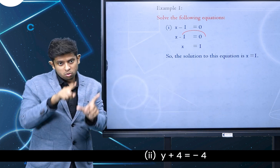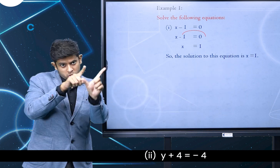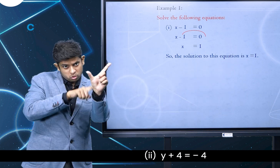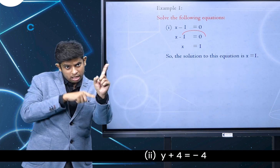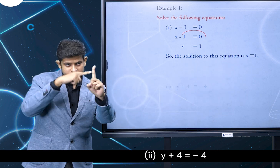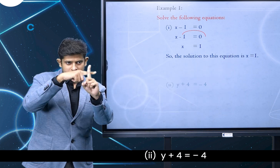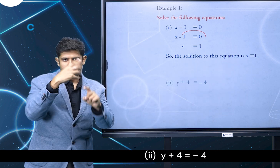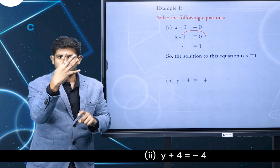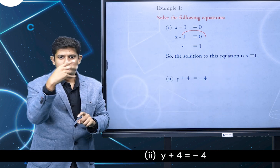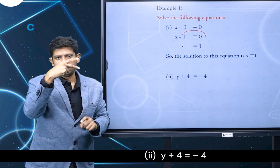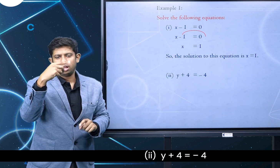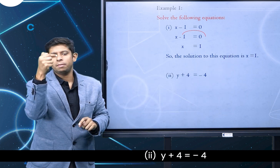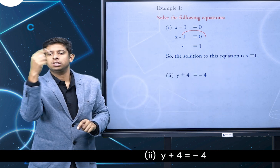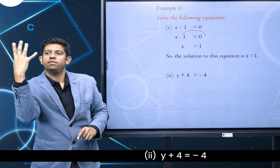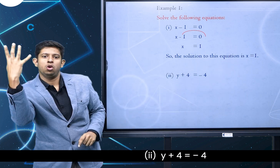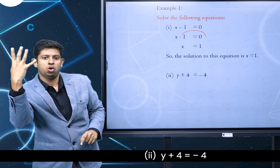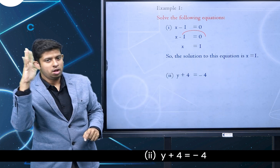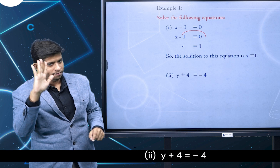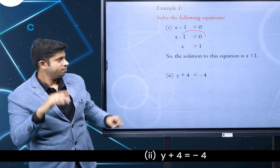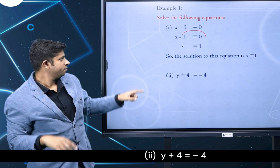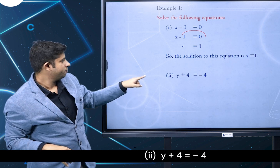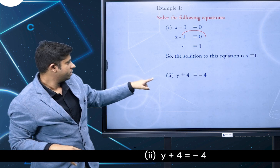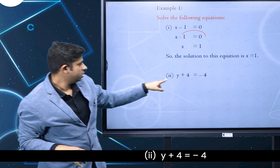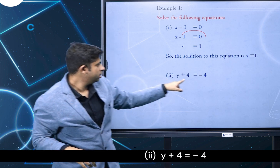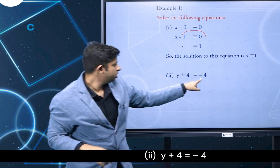Second one, y plus 4 equals to minus 4.